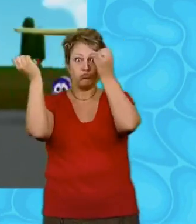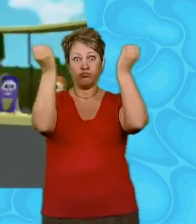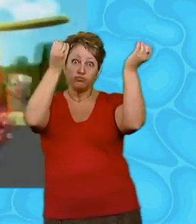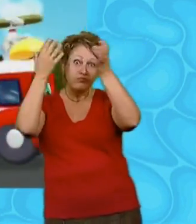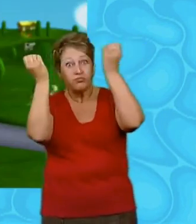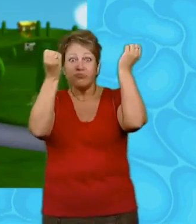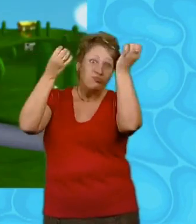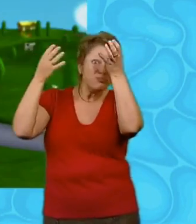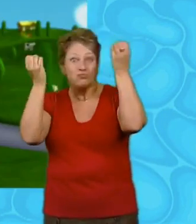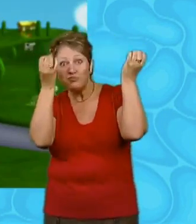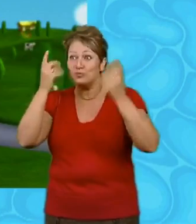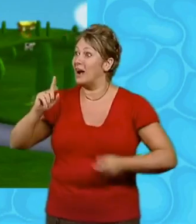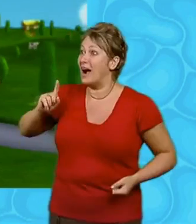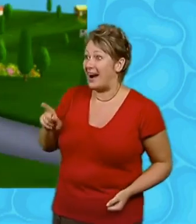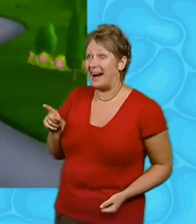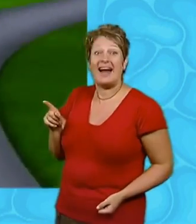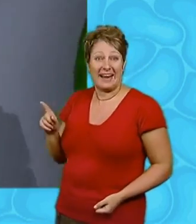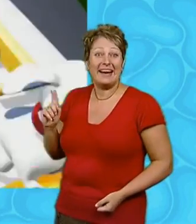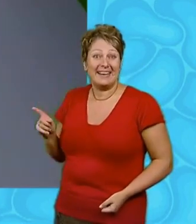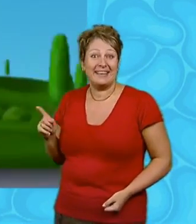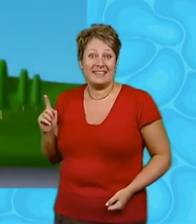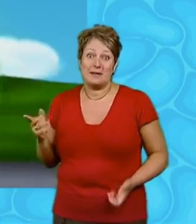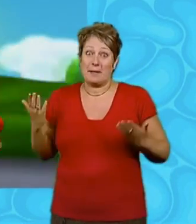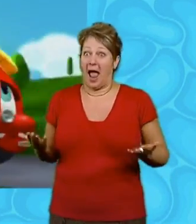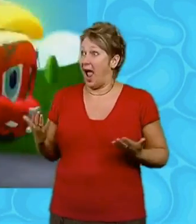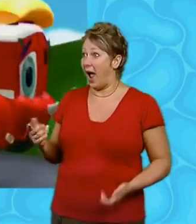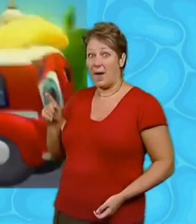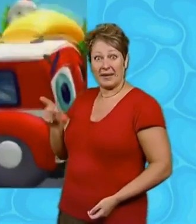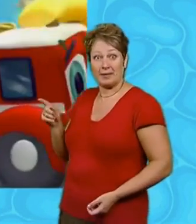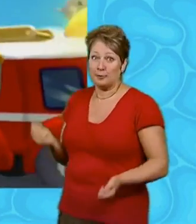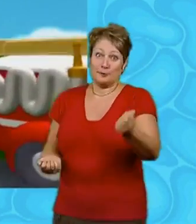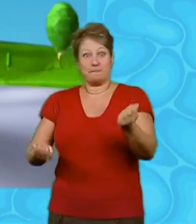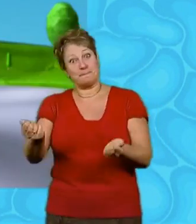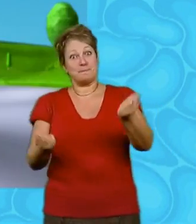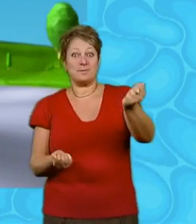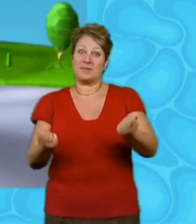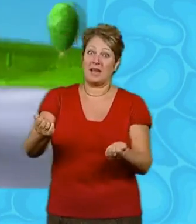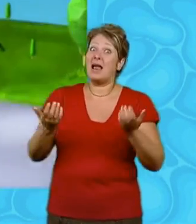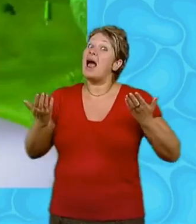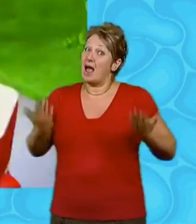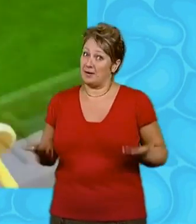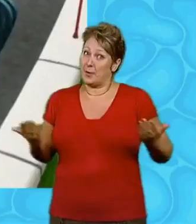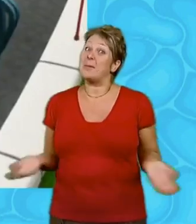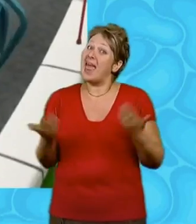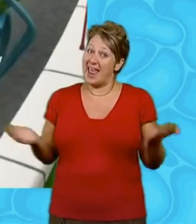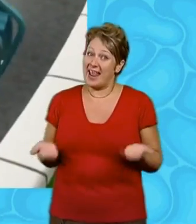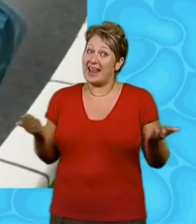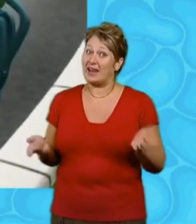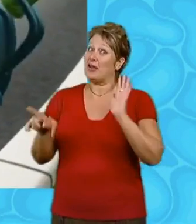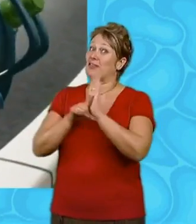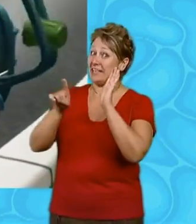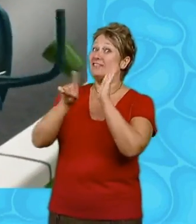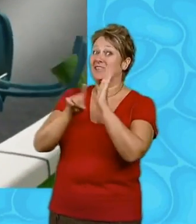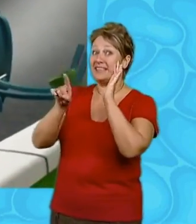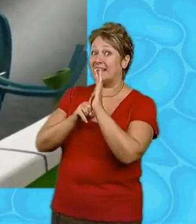sound of his sirens. Finley the fire engine. Here comes Finley, it's time to play. Ring,